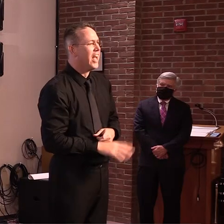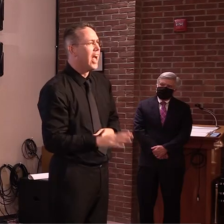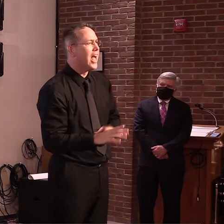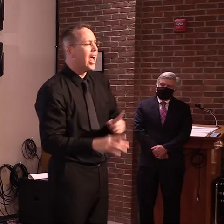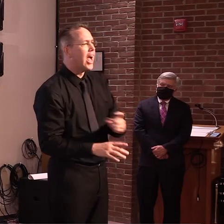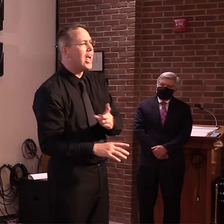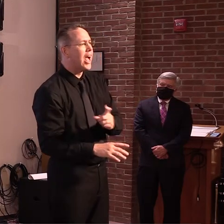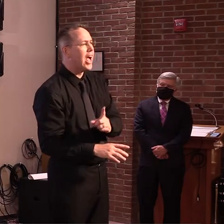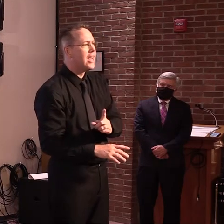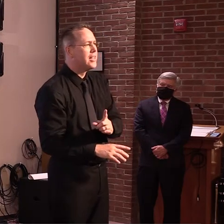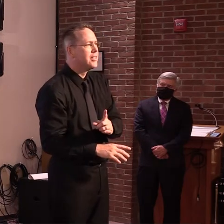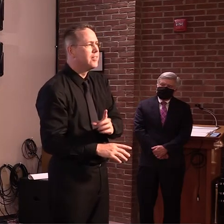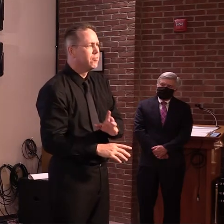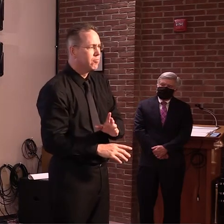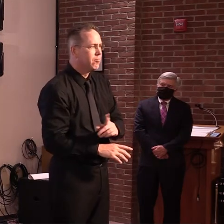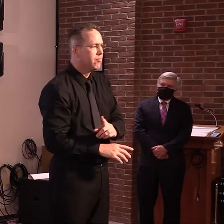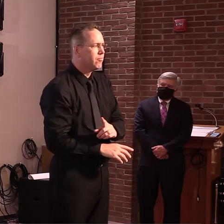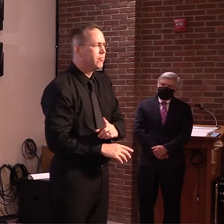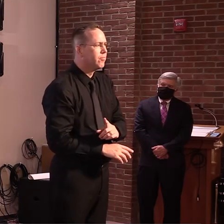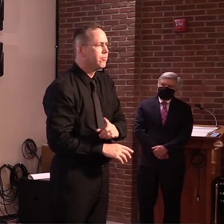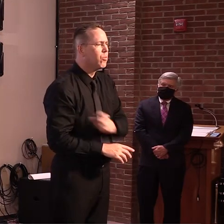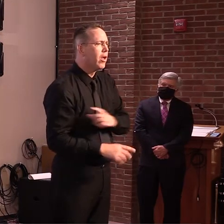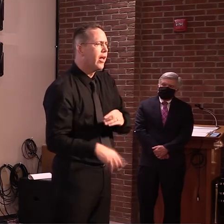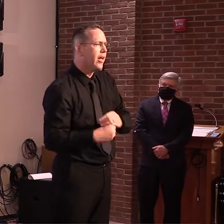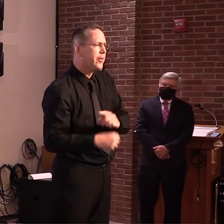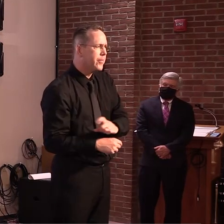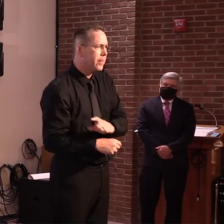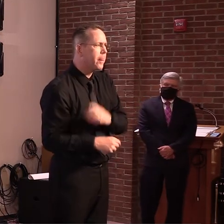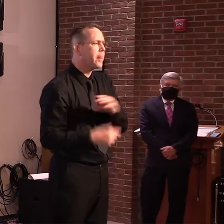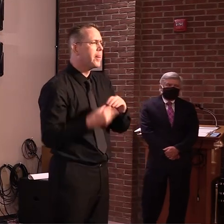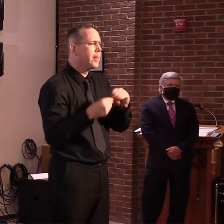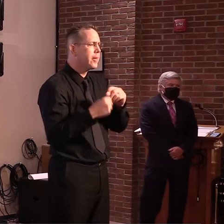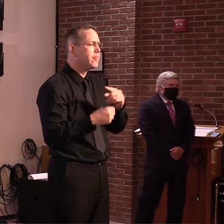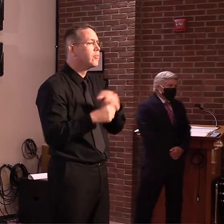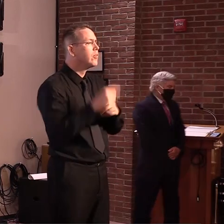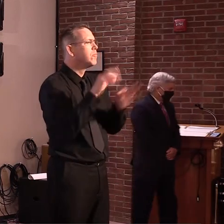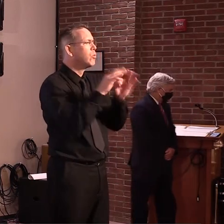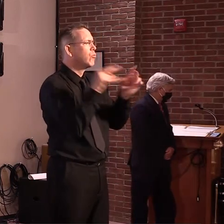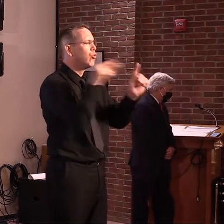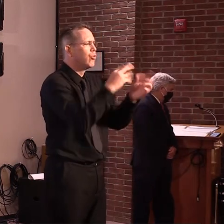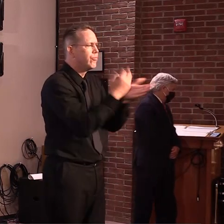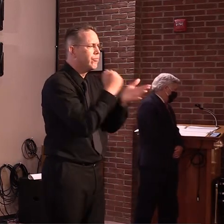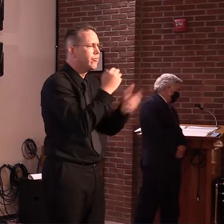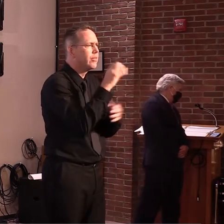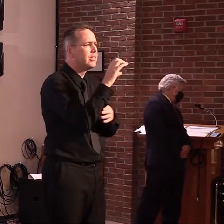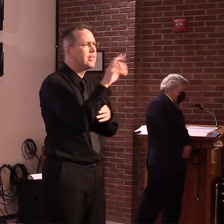Go ahead. Well, I was just going to add, you can visit CCV's website also for additional information,